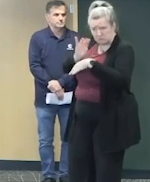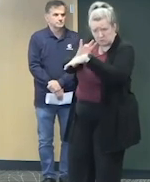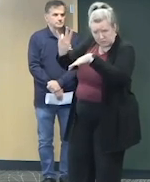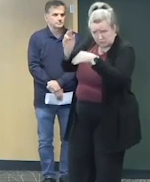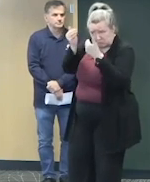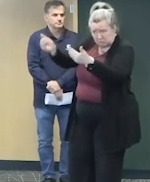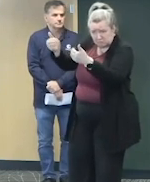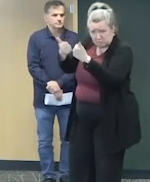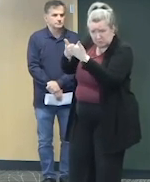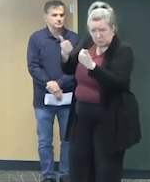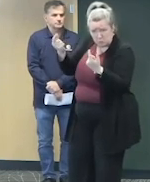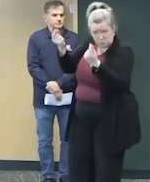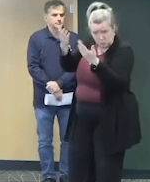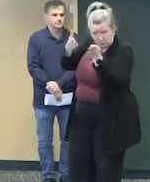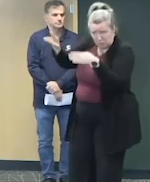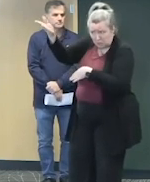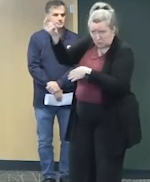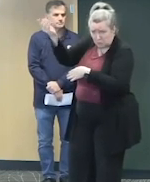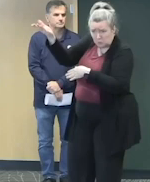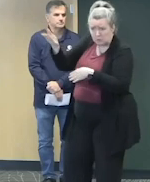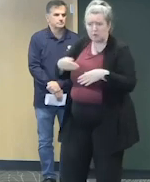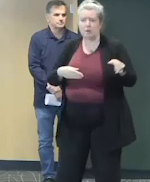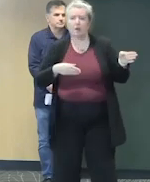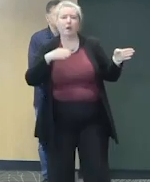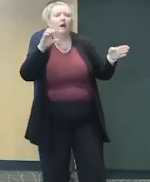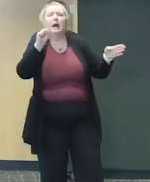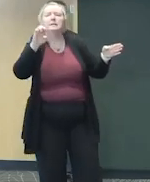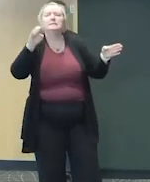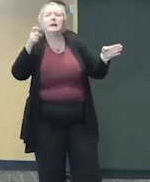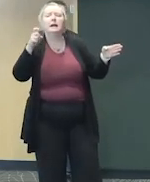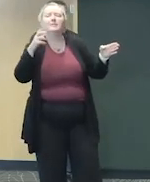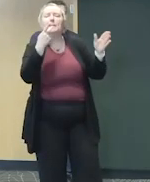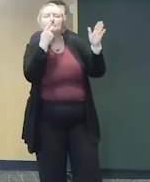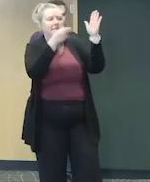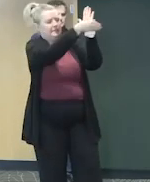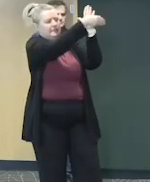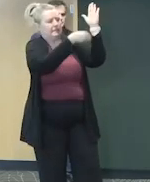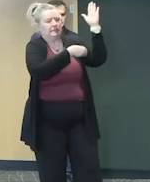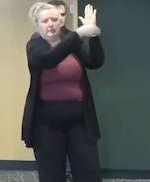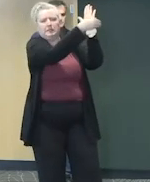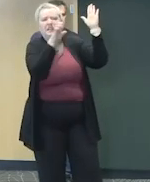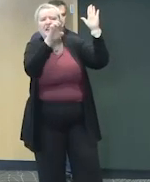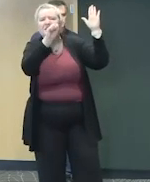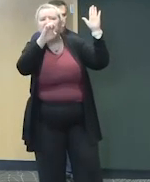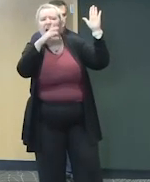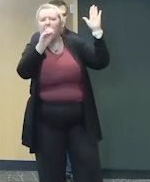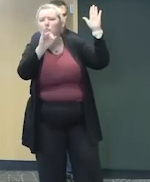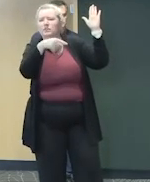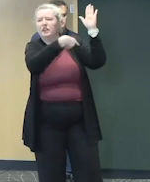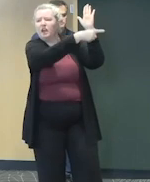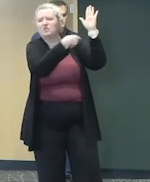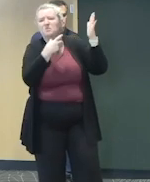transit? You know, Essex County right now is in this pink phase that I showed you a short while ago. I think we're